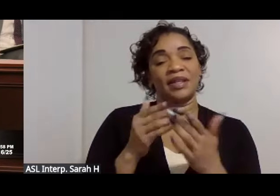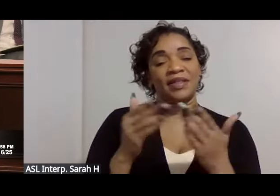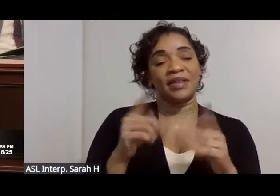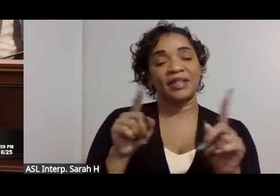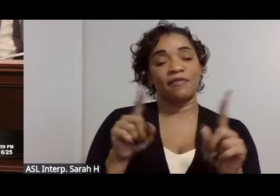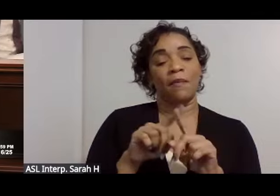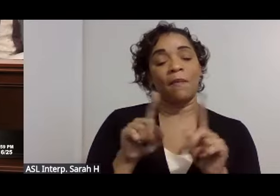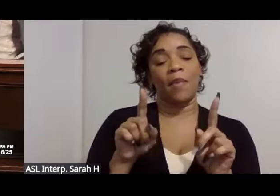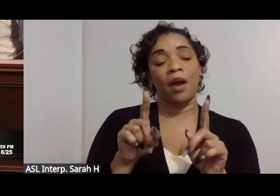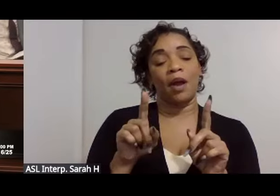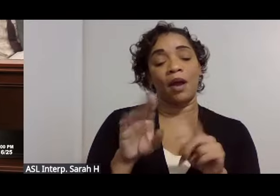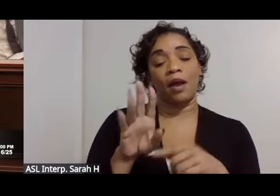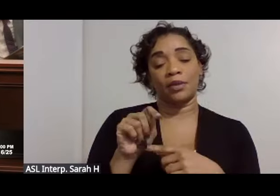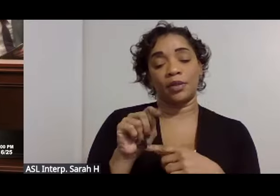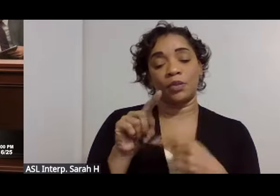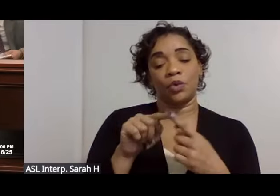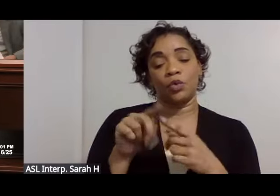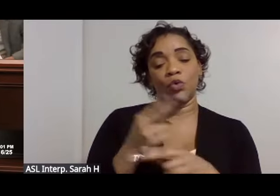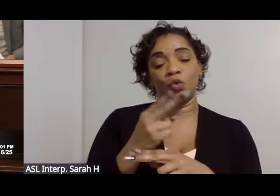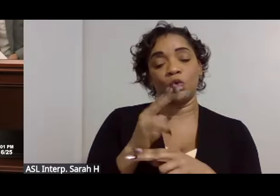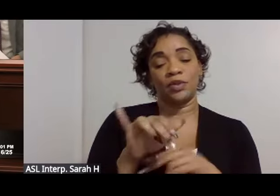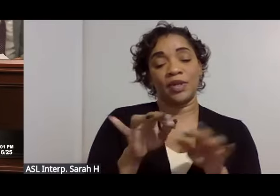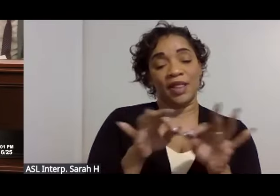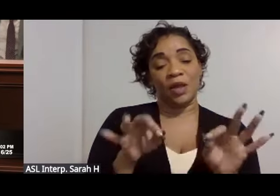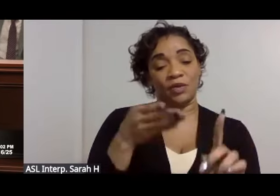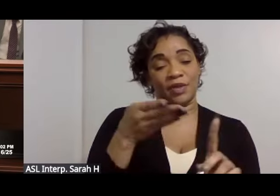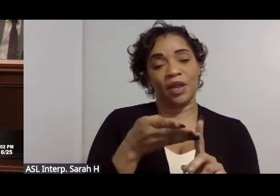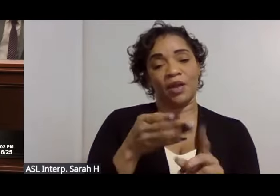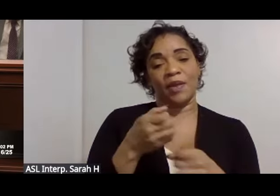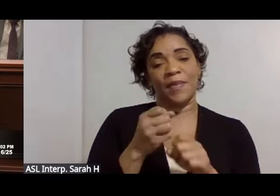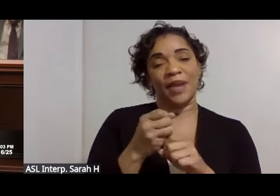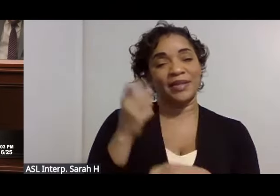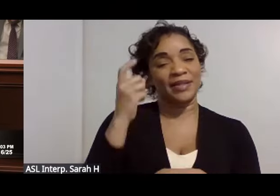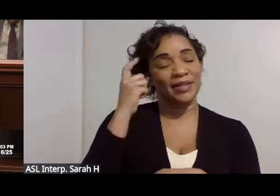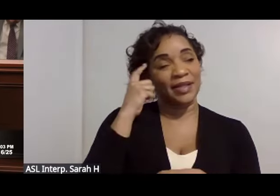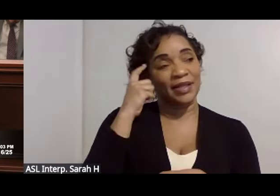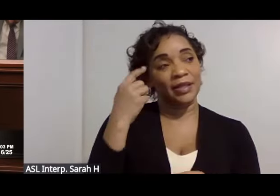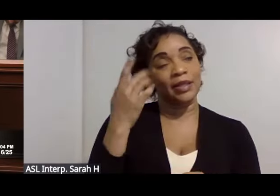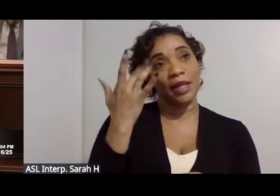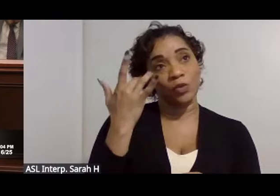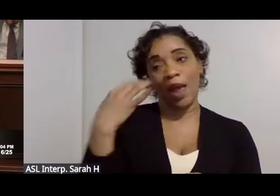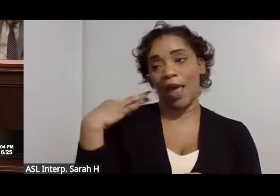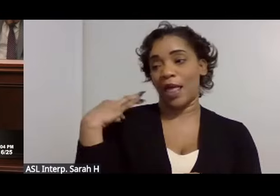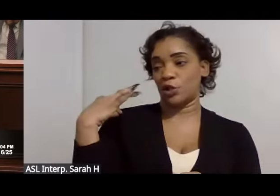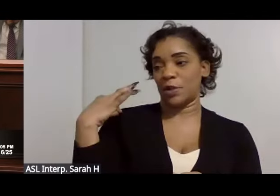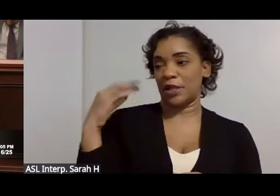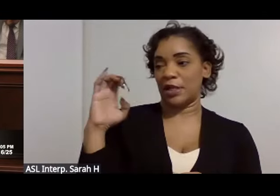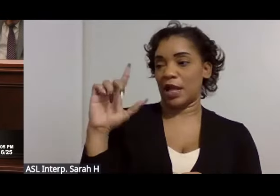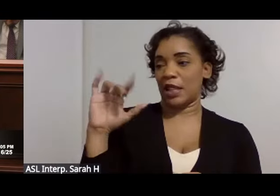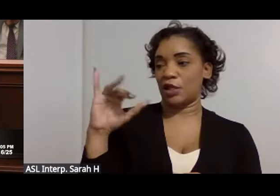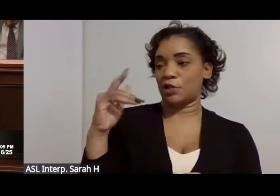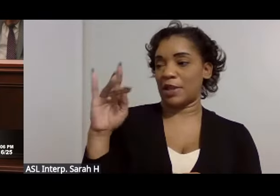language that's in there makes a lot of sense. That's why eligibility is a good word, because eligible is in there.